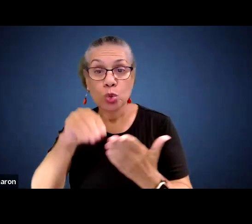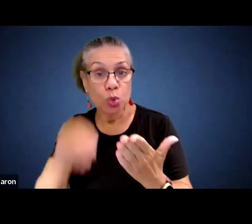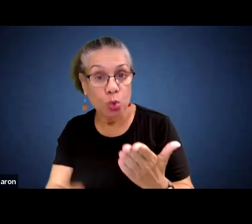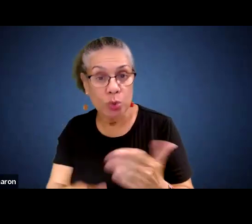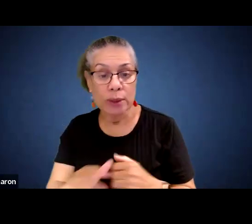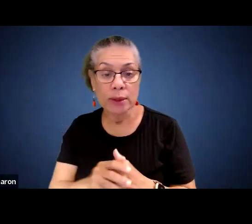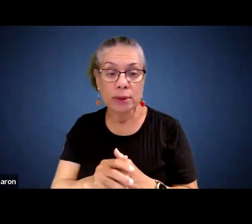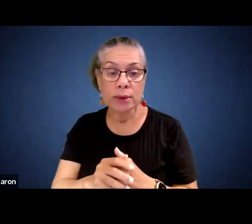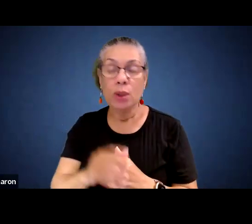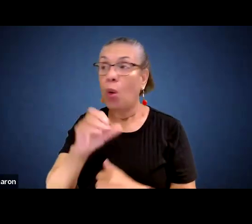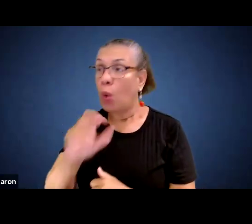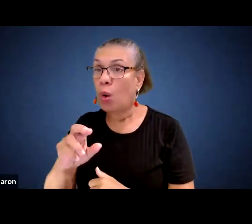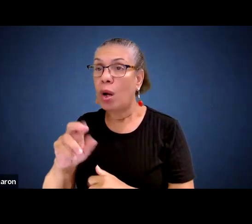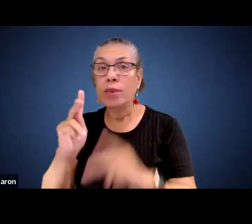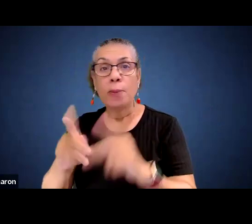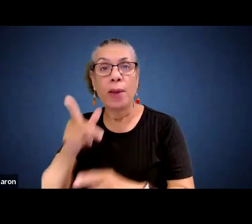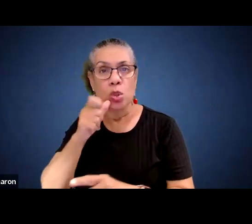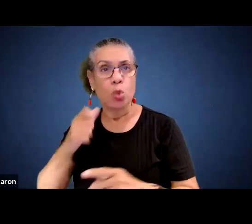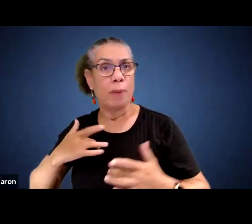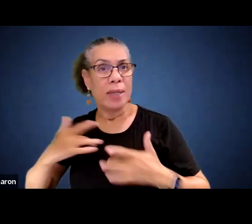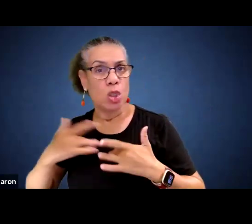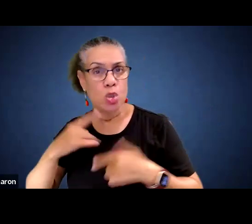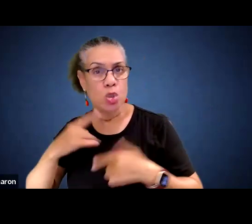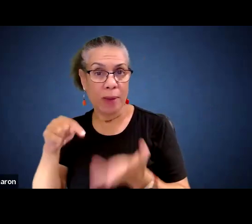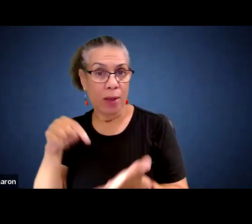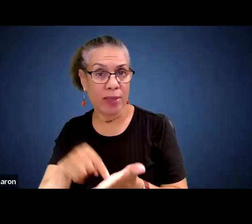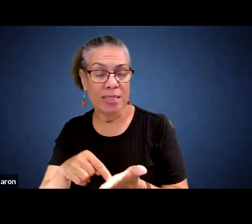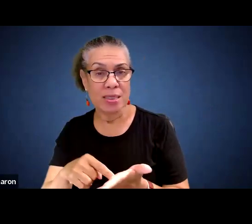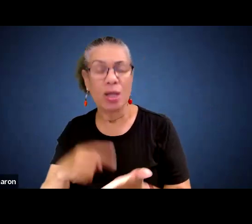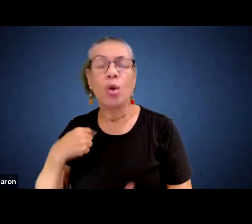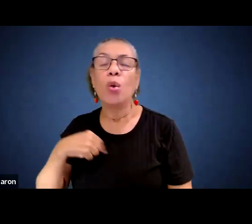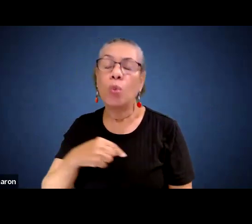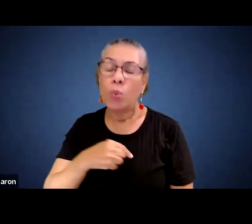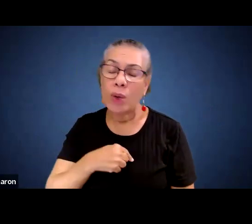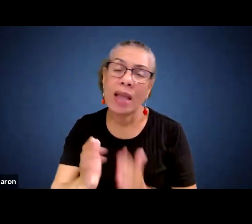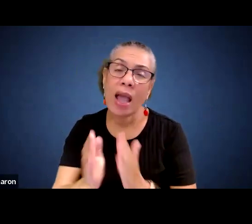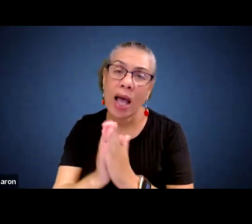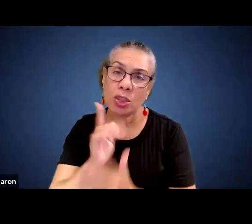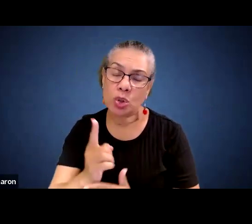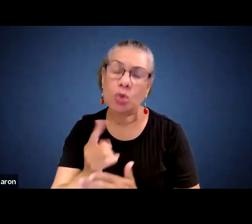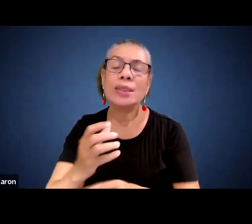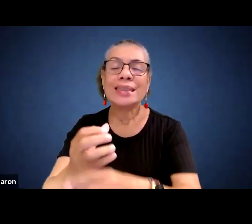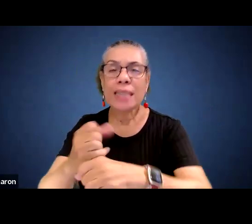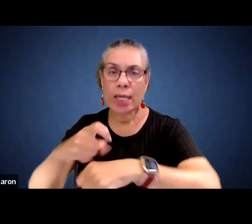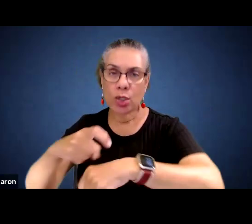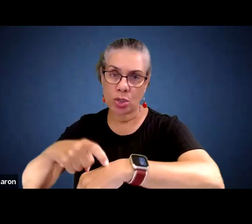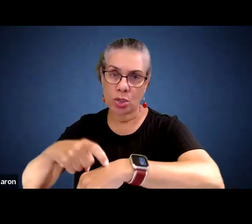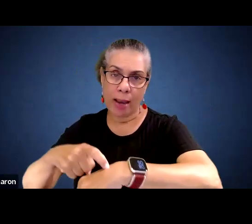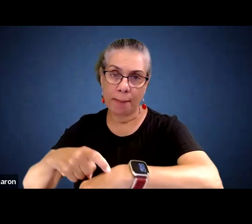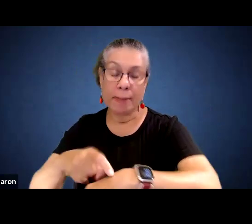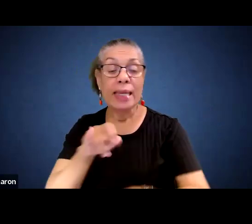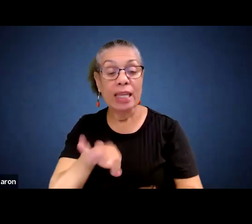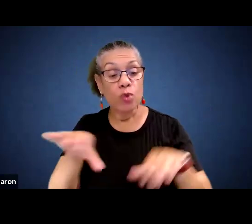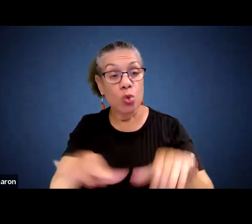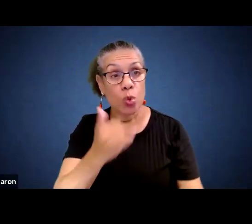immigrant movement, or the parents who've been concerned about this the whole time. We urge you to take the time to get this right, because getting this wrong has